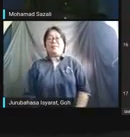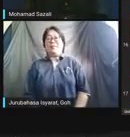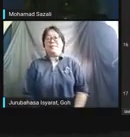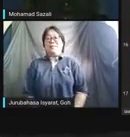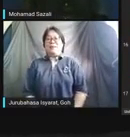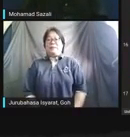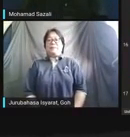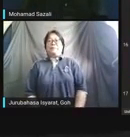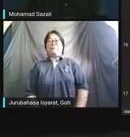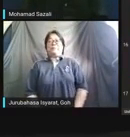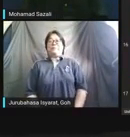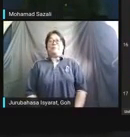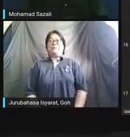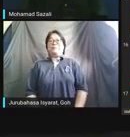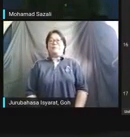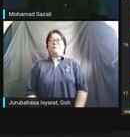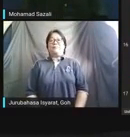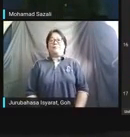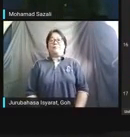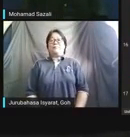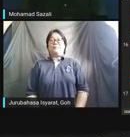Yes, yeah, tell me. Okay.